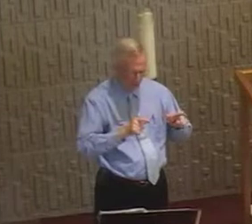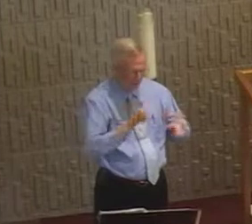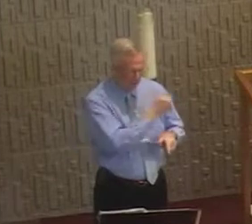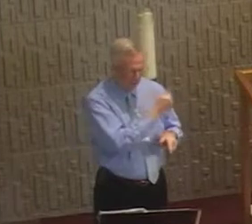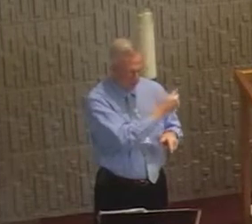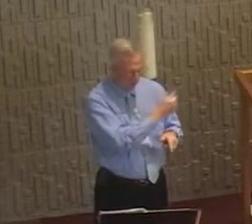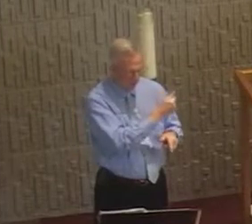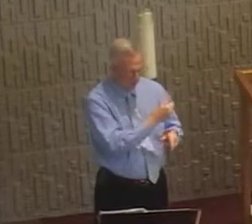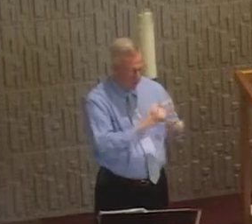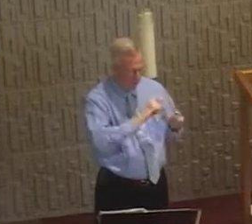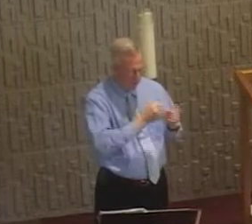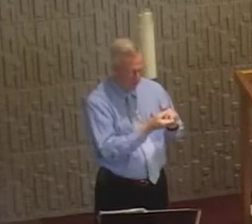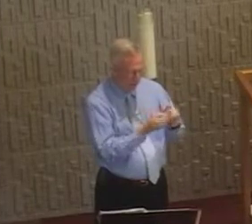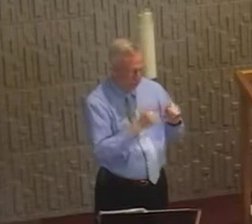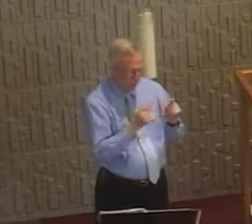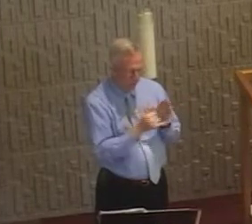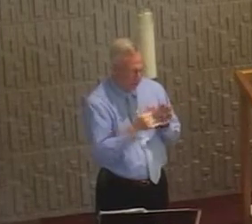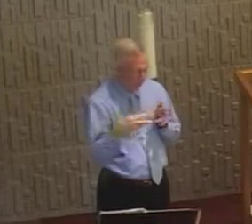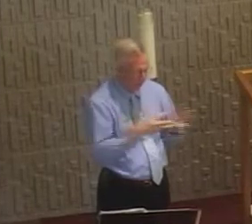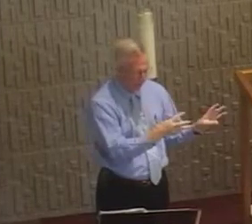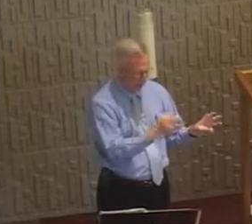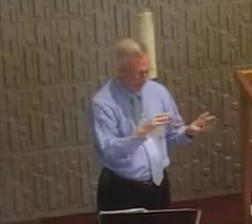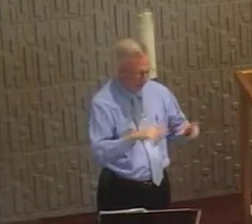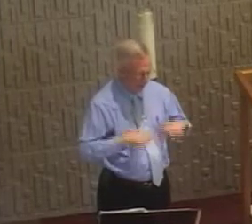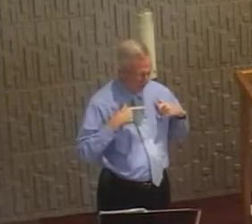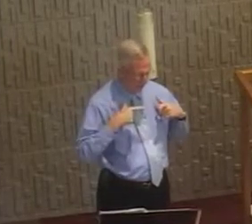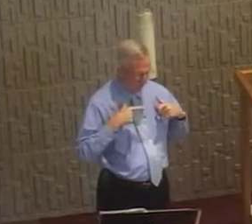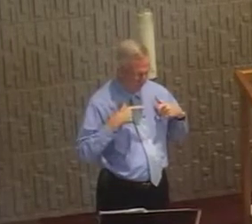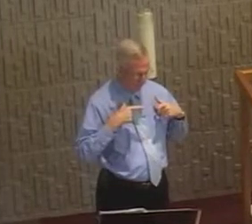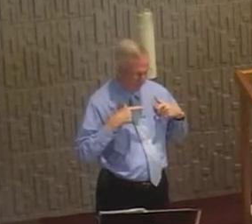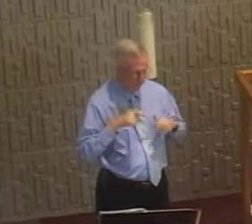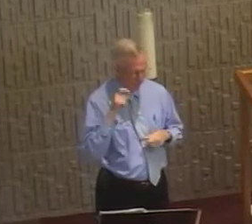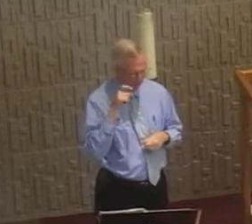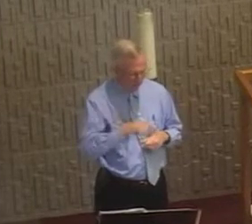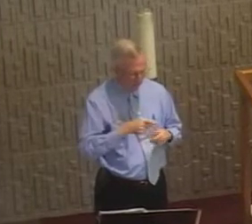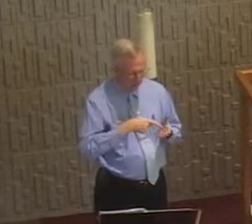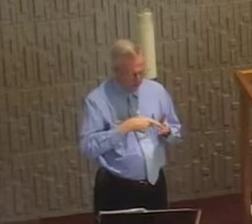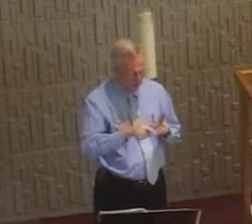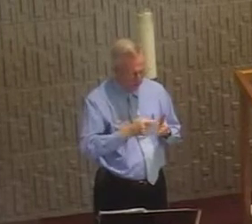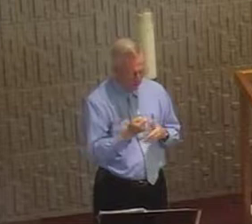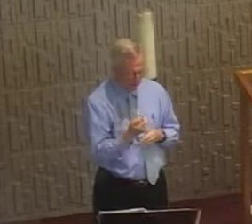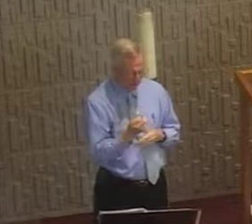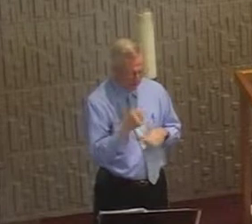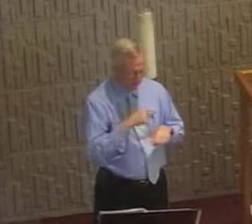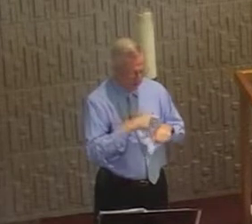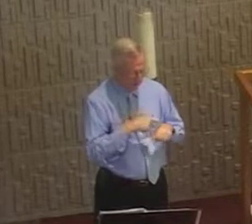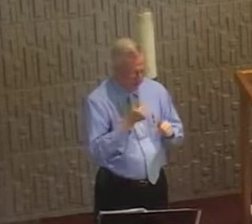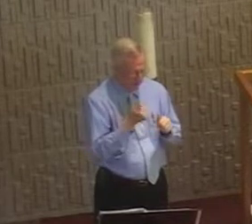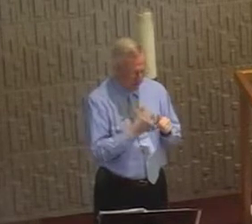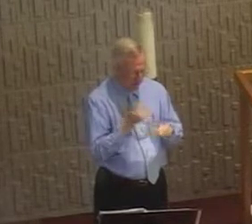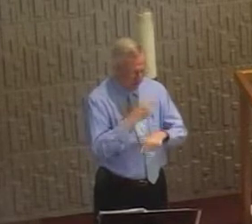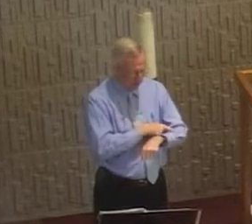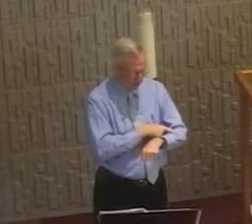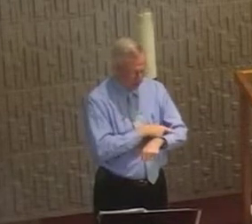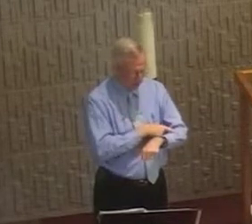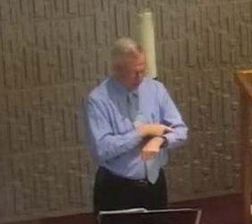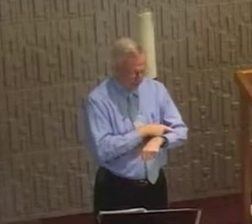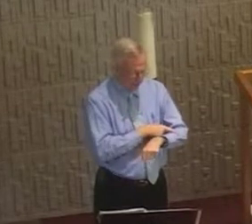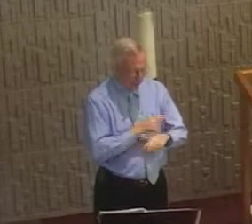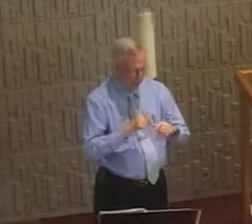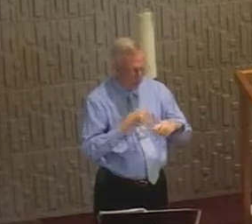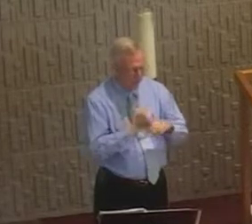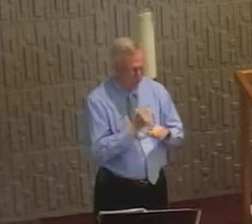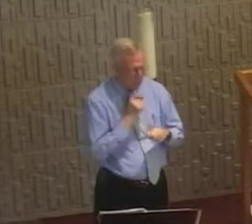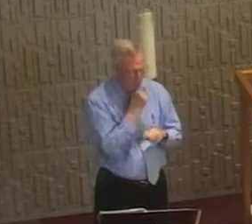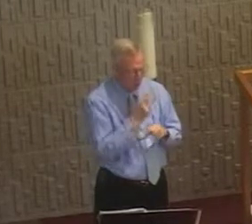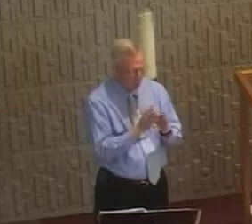path any longer. I need to spend a little time each day ensuring that my prayer life